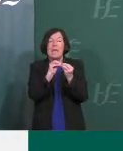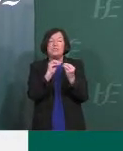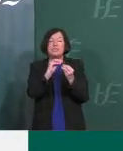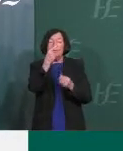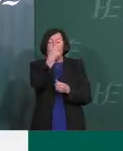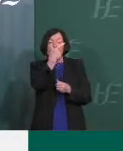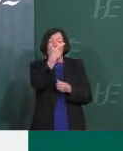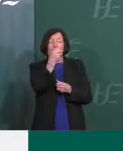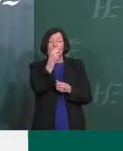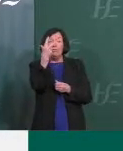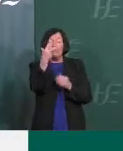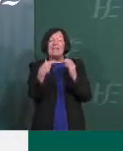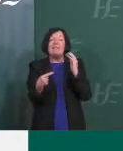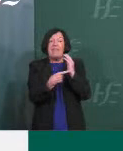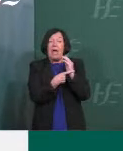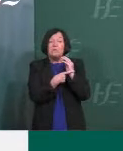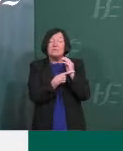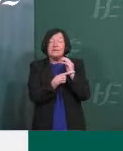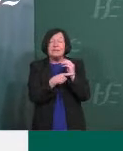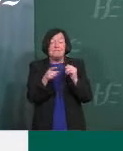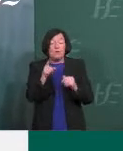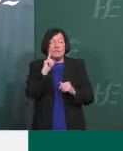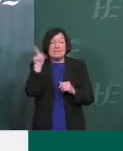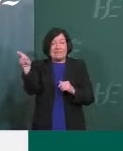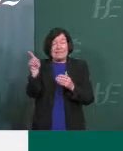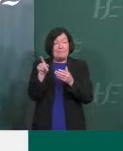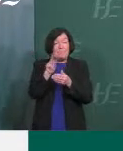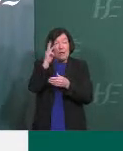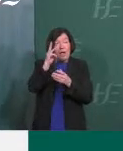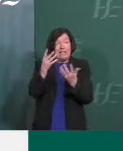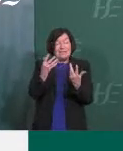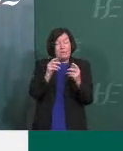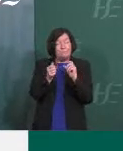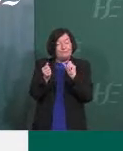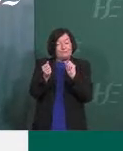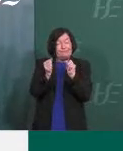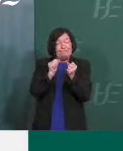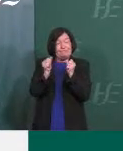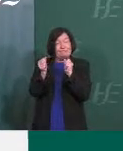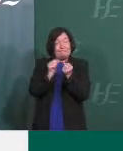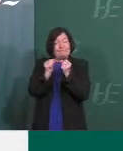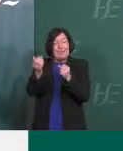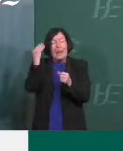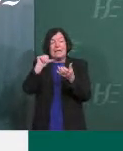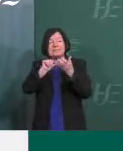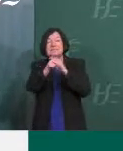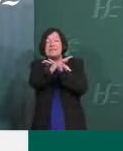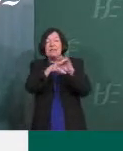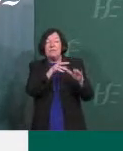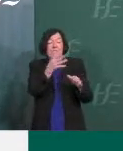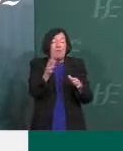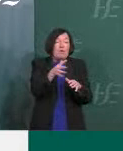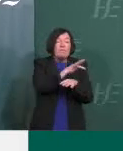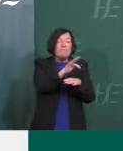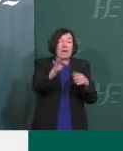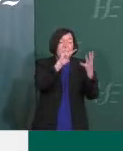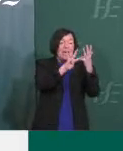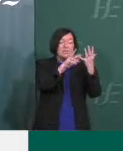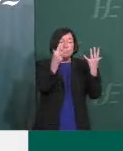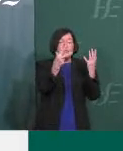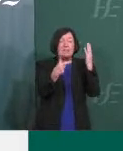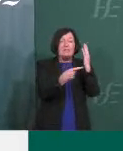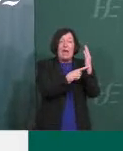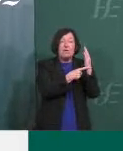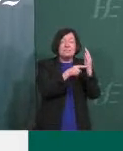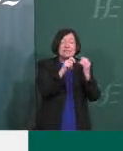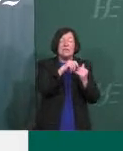had 103,000. So you can see that this graph has moved over the last 6 weeks from anywhere between 93,000 tests